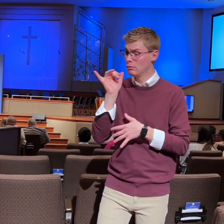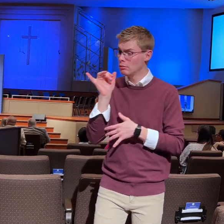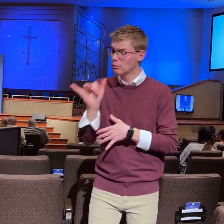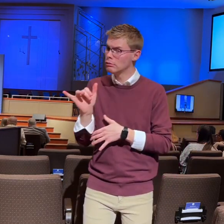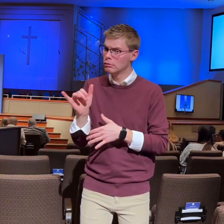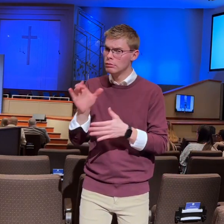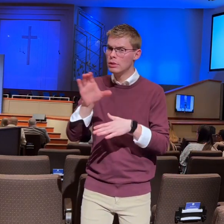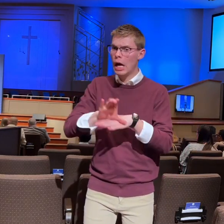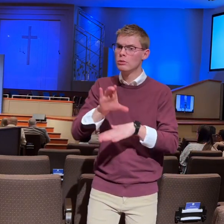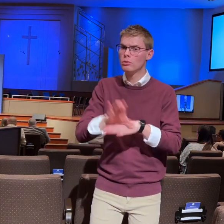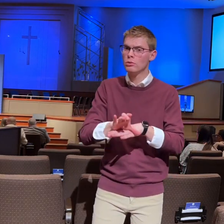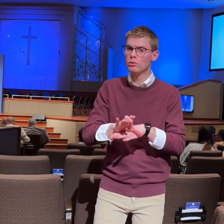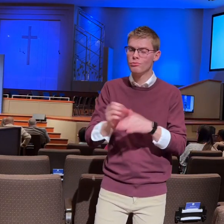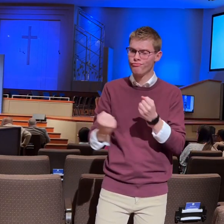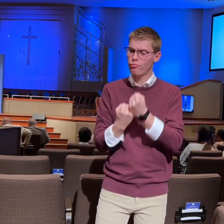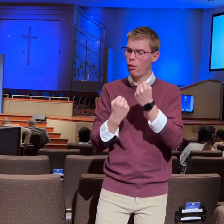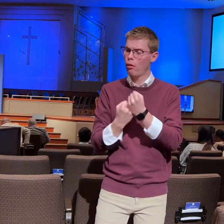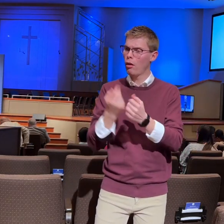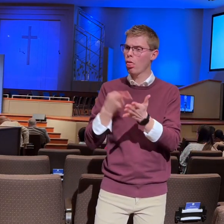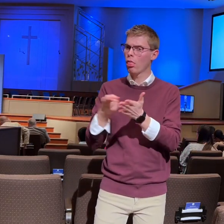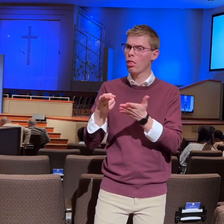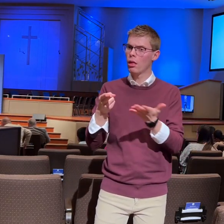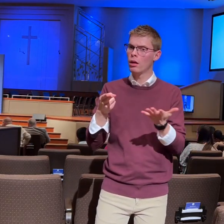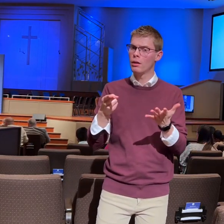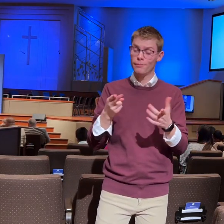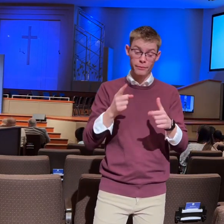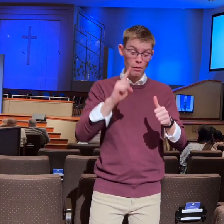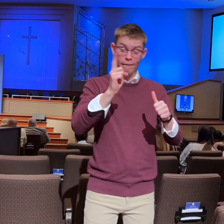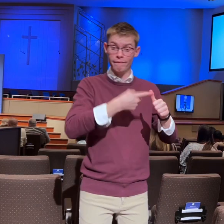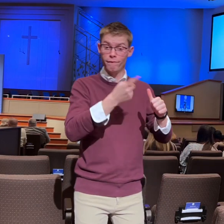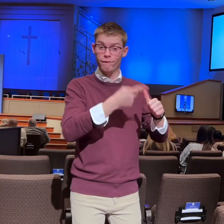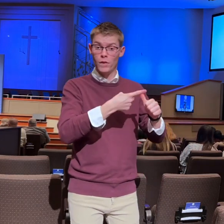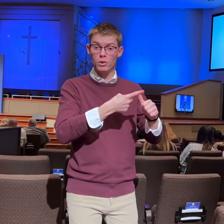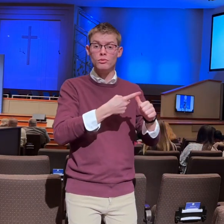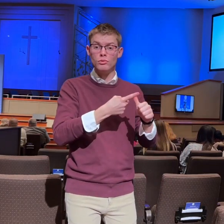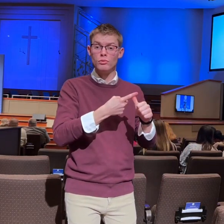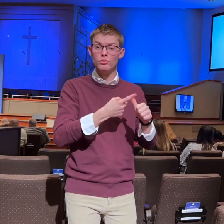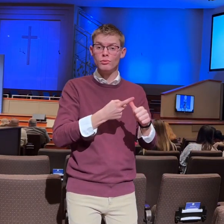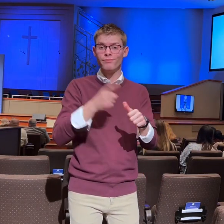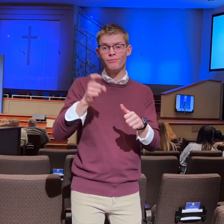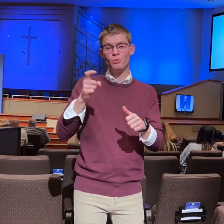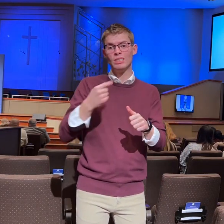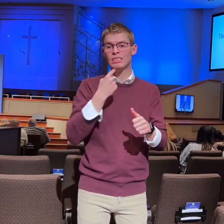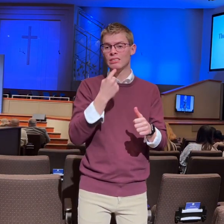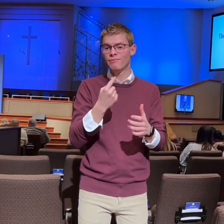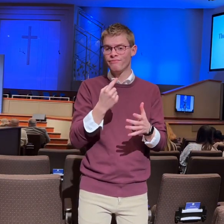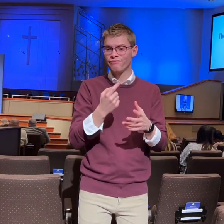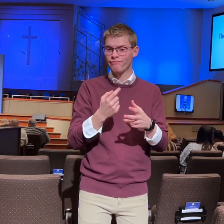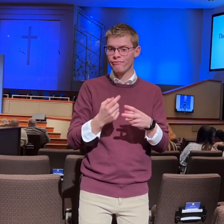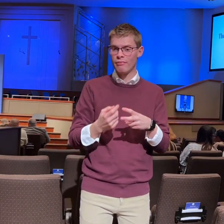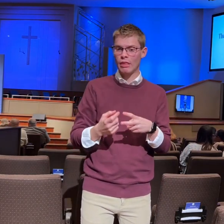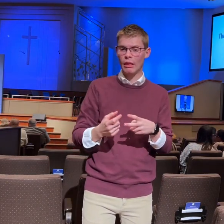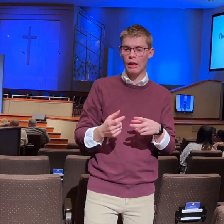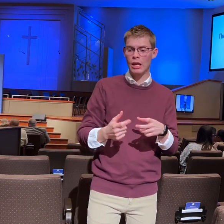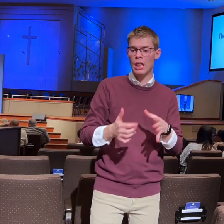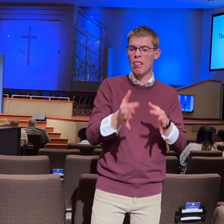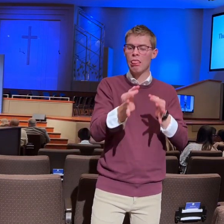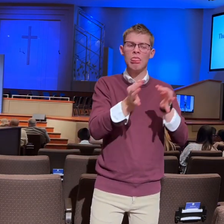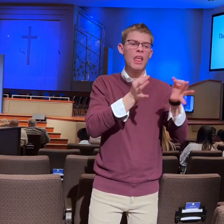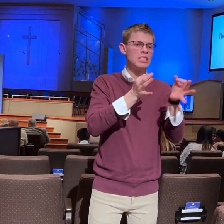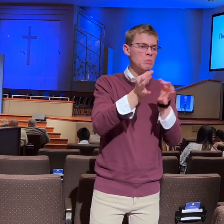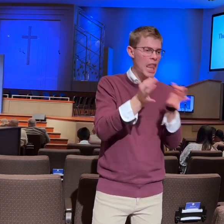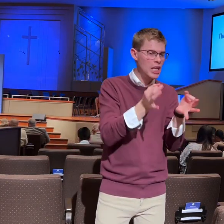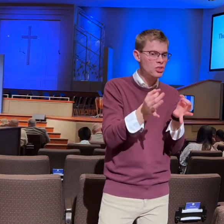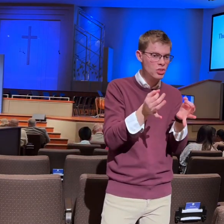things that we must remember? Let's dig into this quickly tonight. First, I want you to see the description of apostasy. What is apostasy?